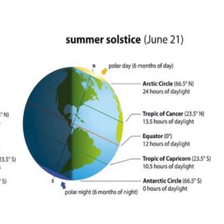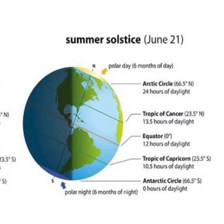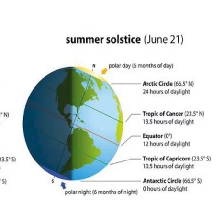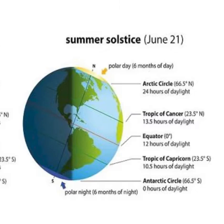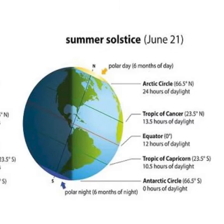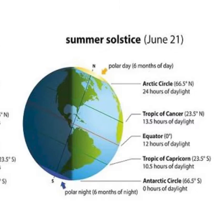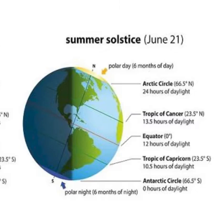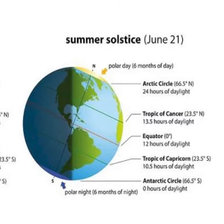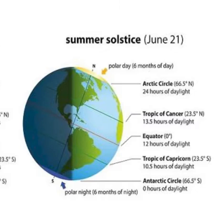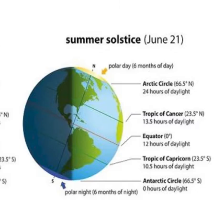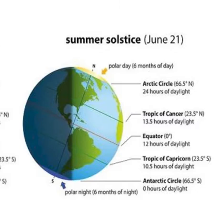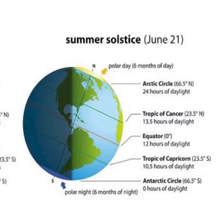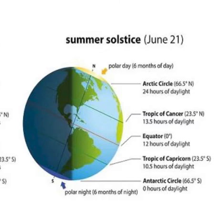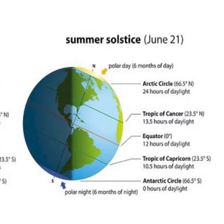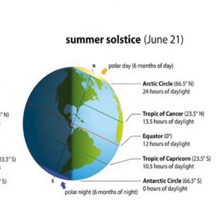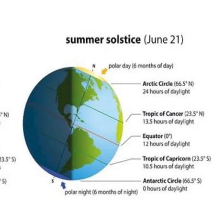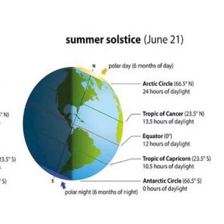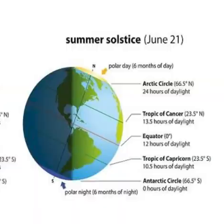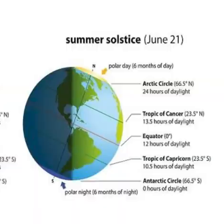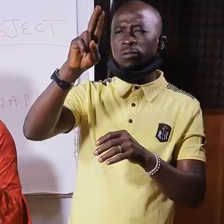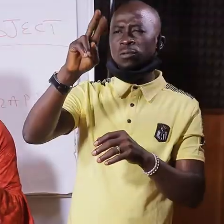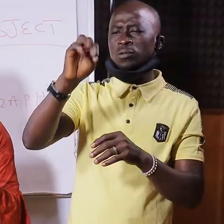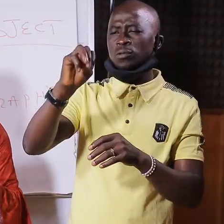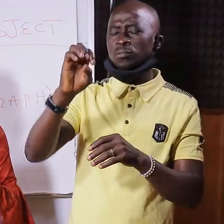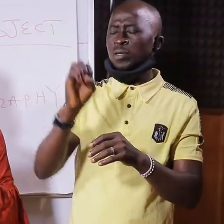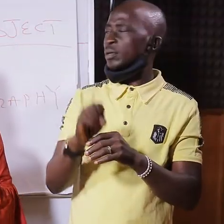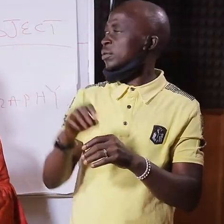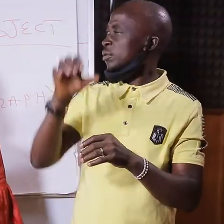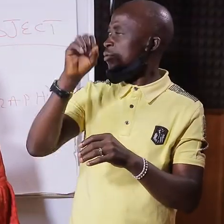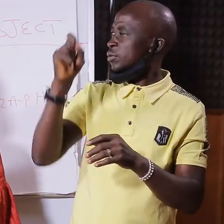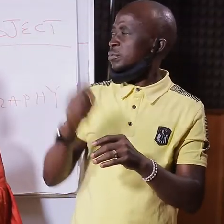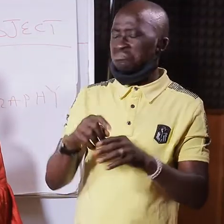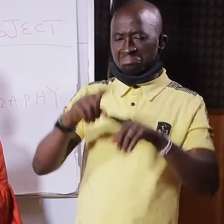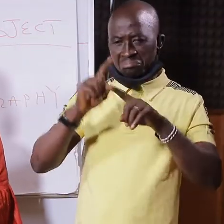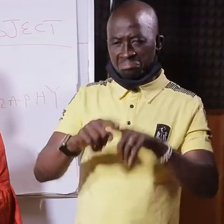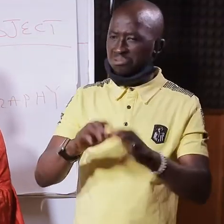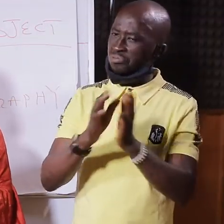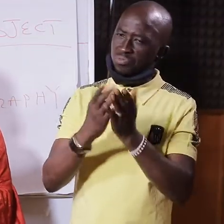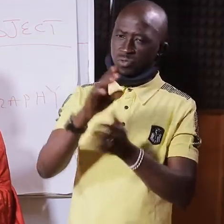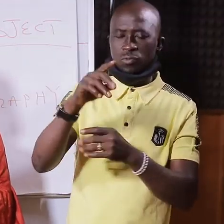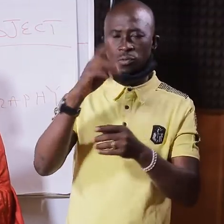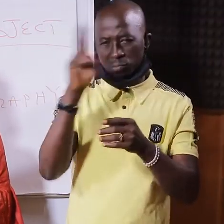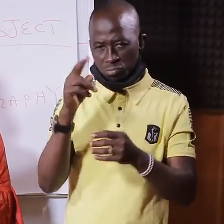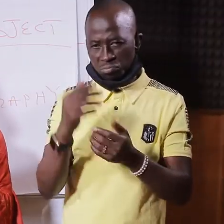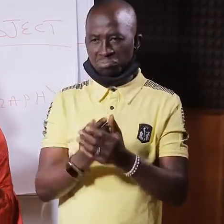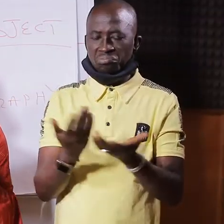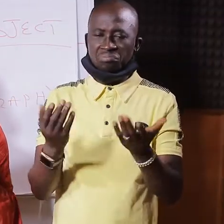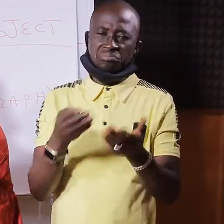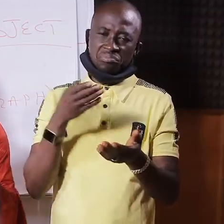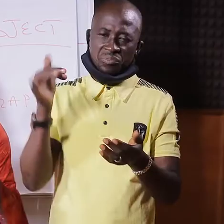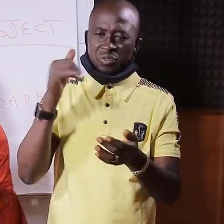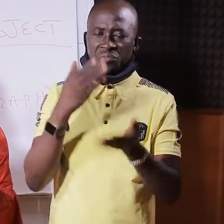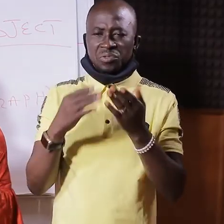solstice and the summer solstice. Sometimes, depending on which book you're using or what reference you're following, they might give